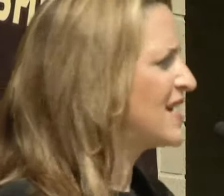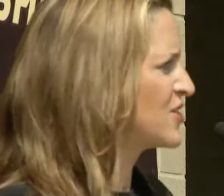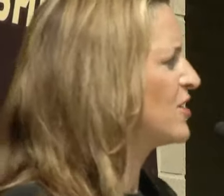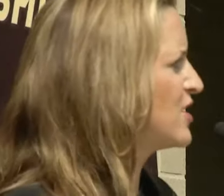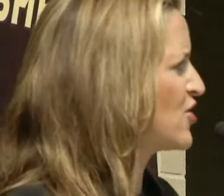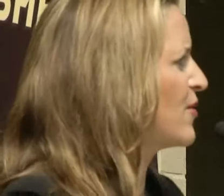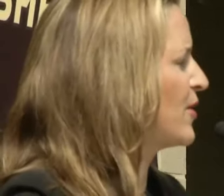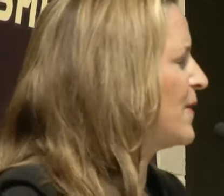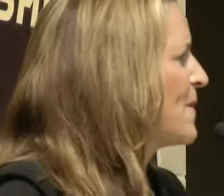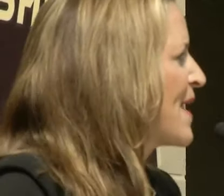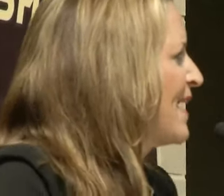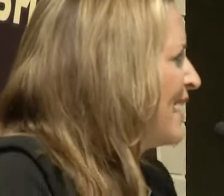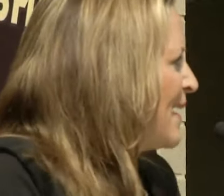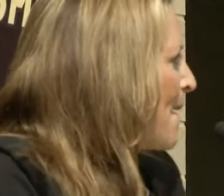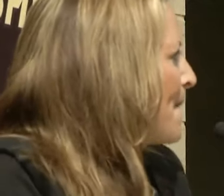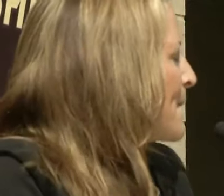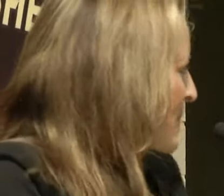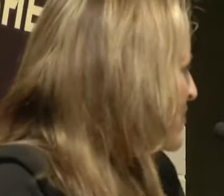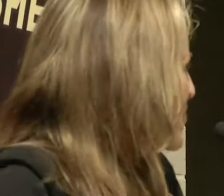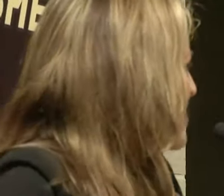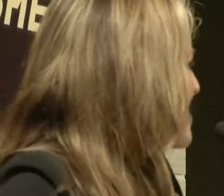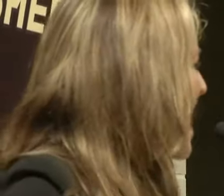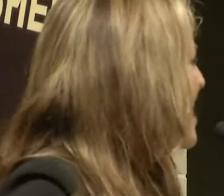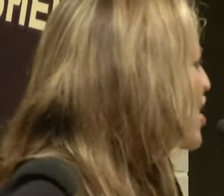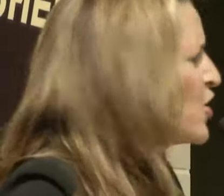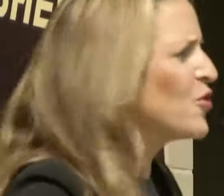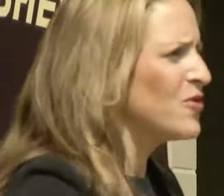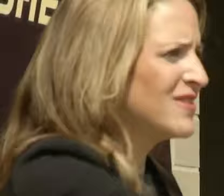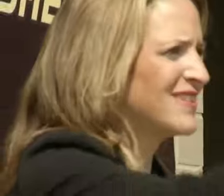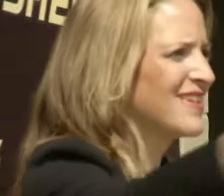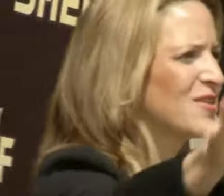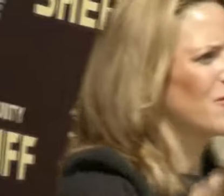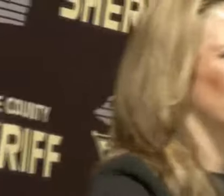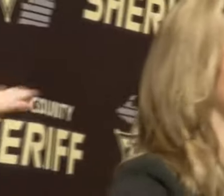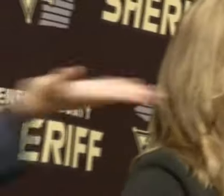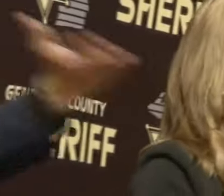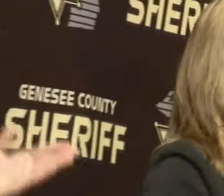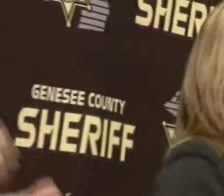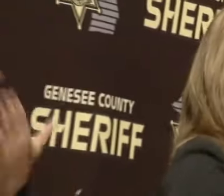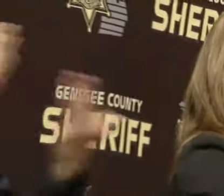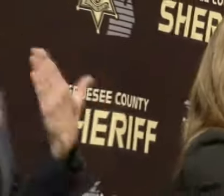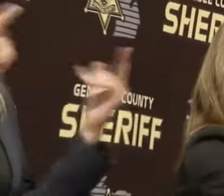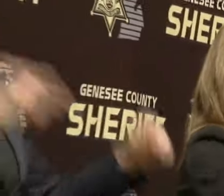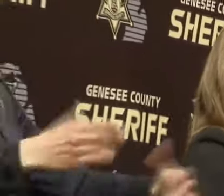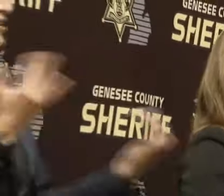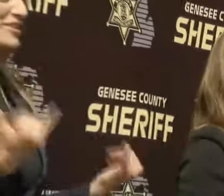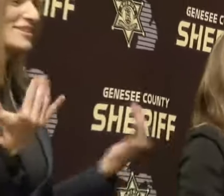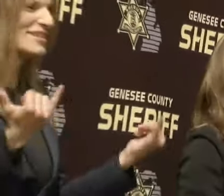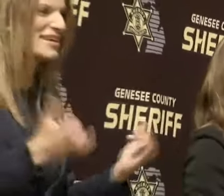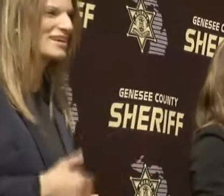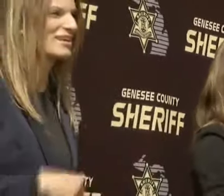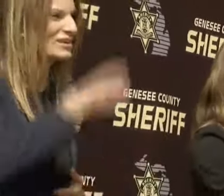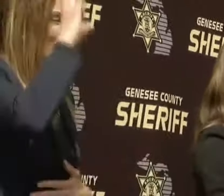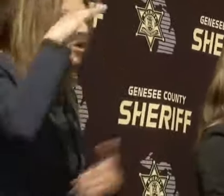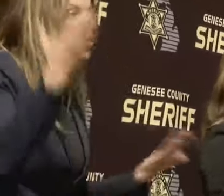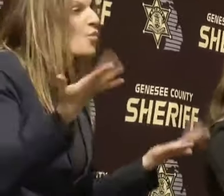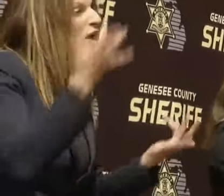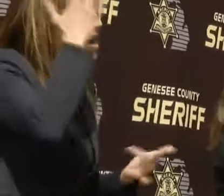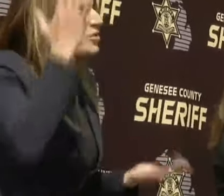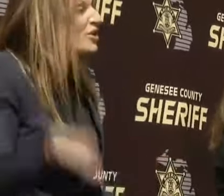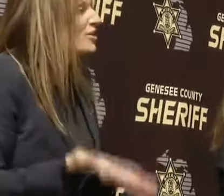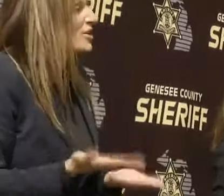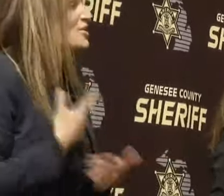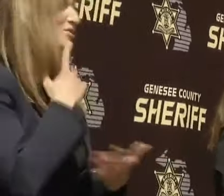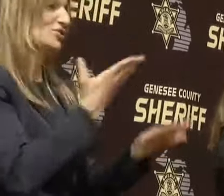sheriff and our great attorney general. Thank you for being here. Know that we are here to serve you.